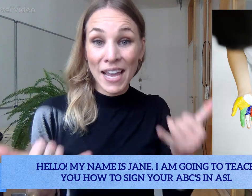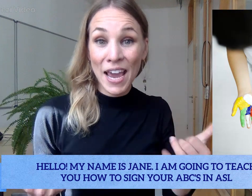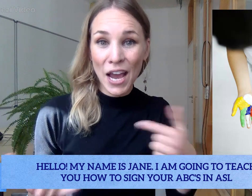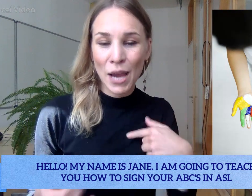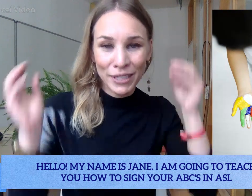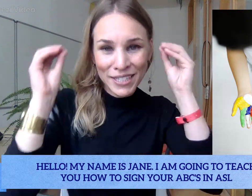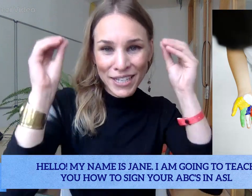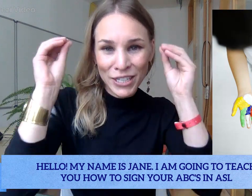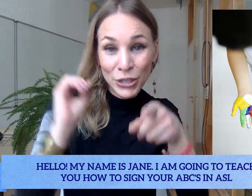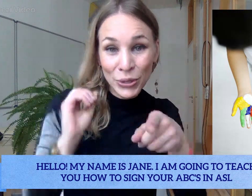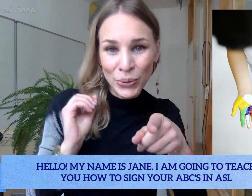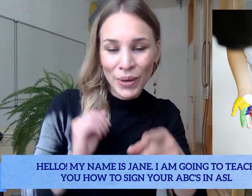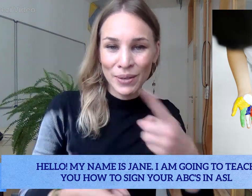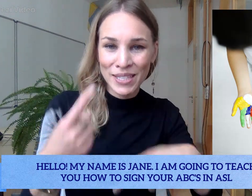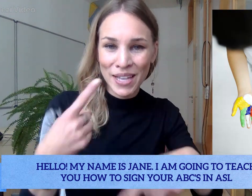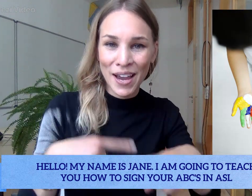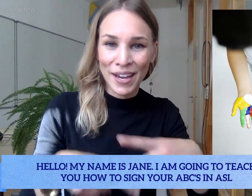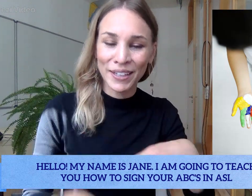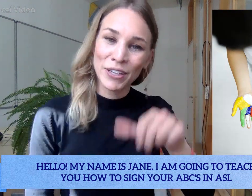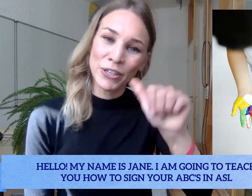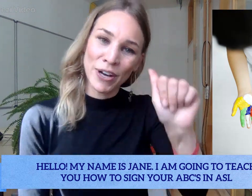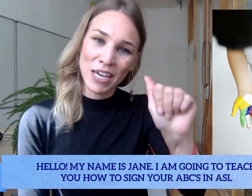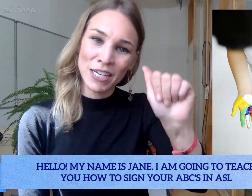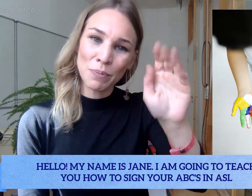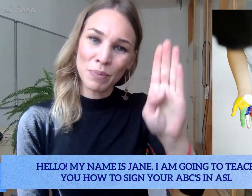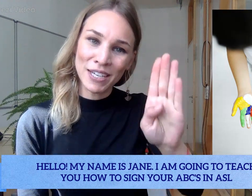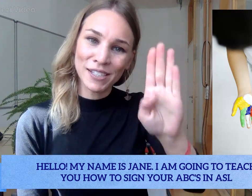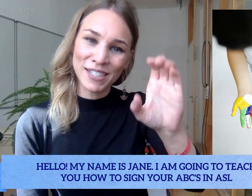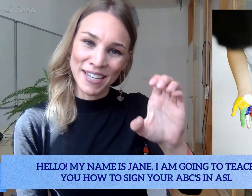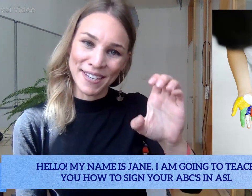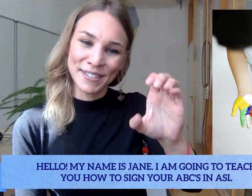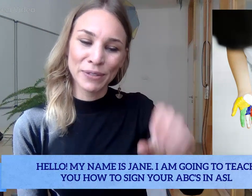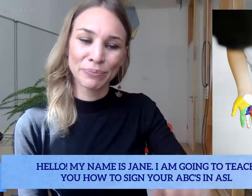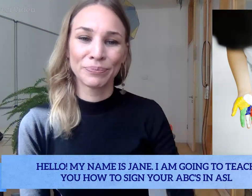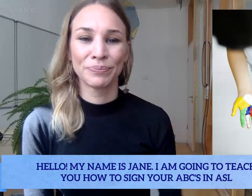Today I'm going to teach you how to sign your ABCs.